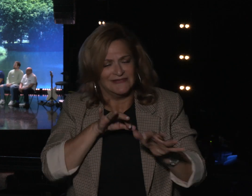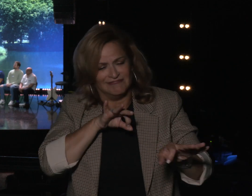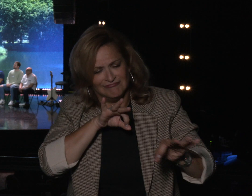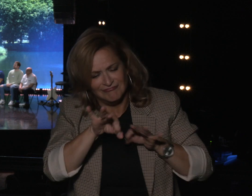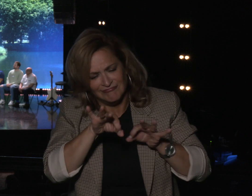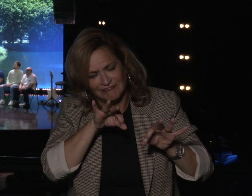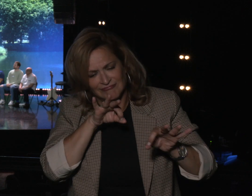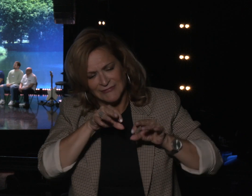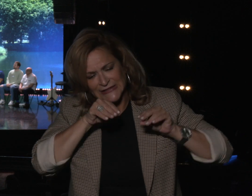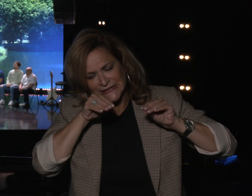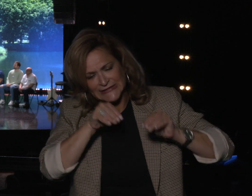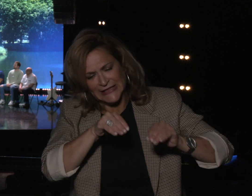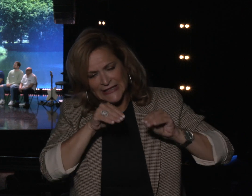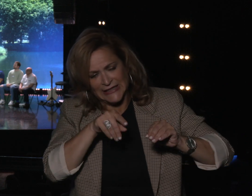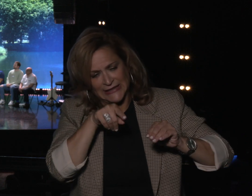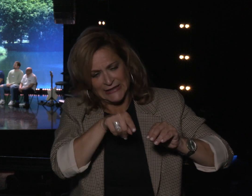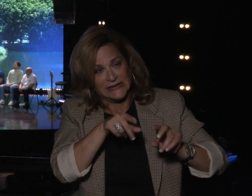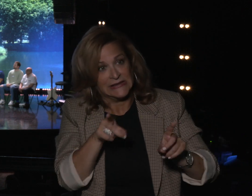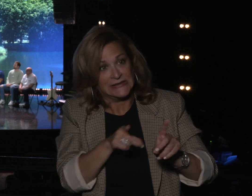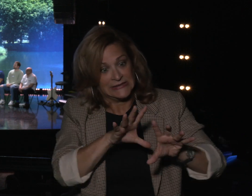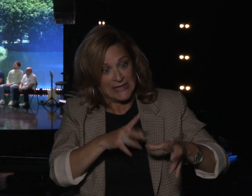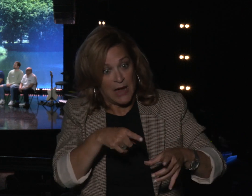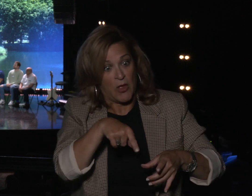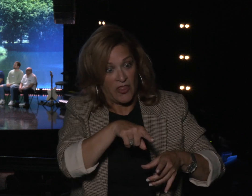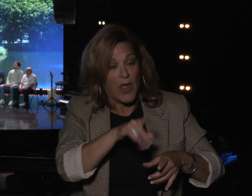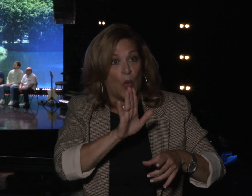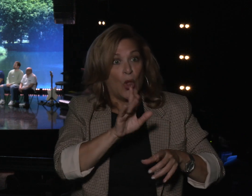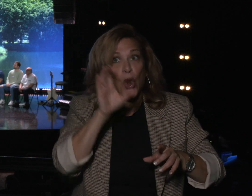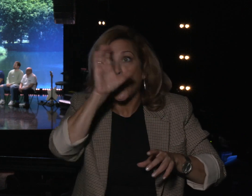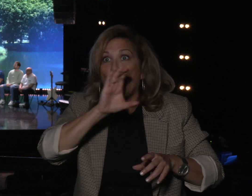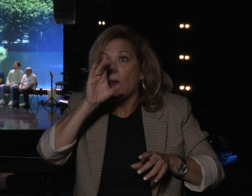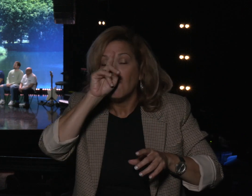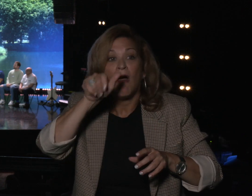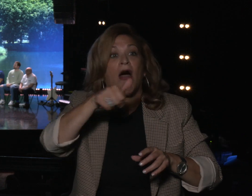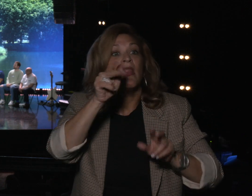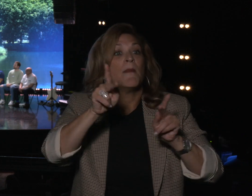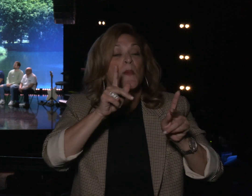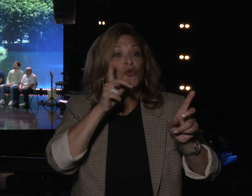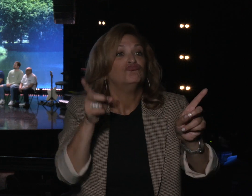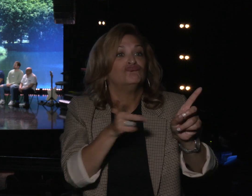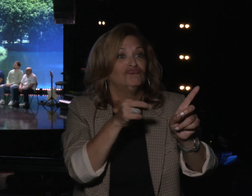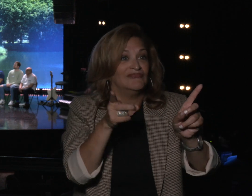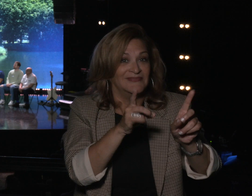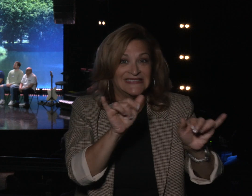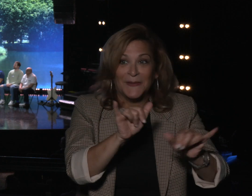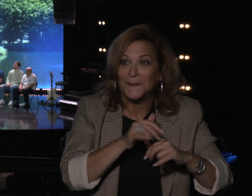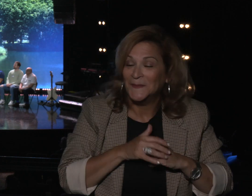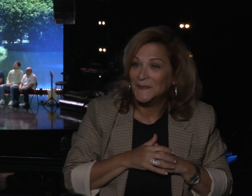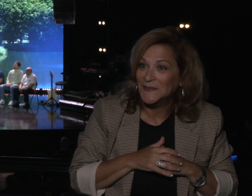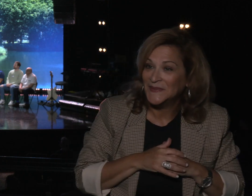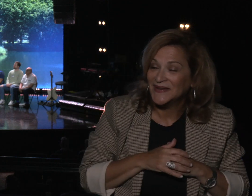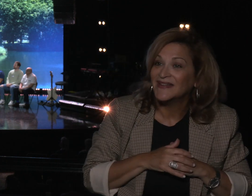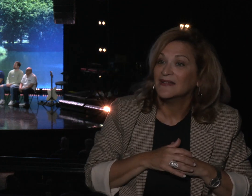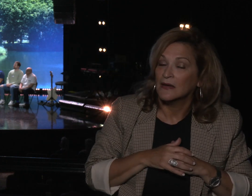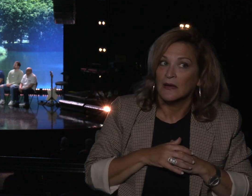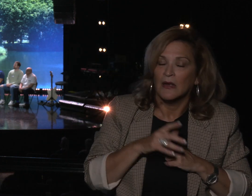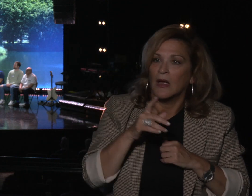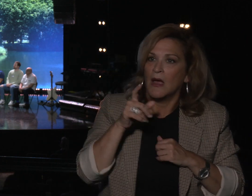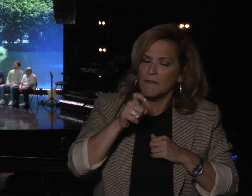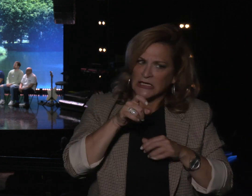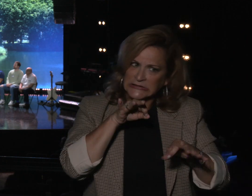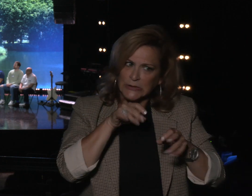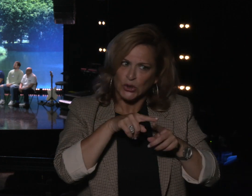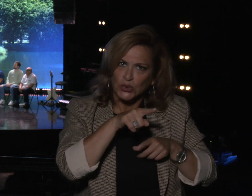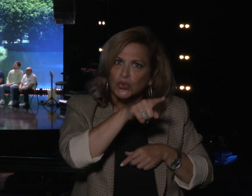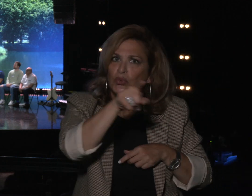making disciples that will make disciples. I once heard to evangelize, you got to open up your mouth. To preach a sermon, you